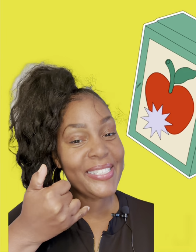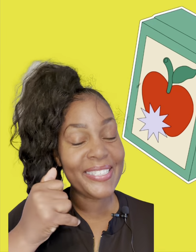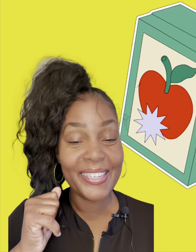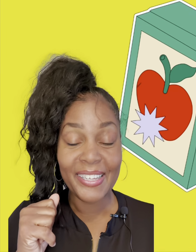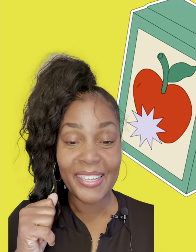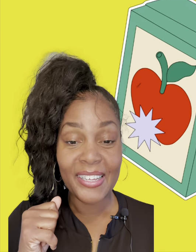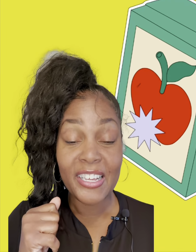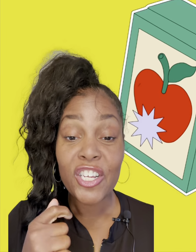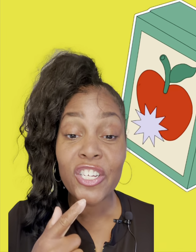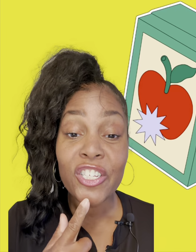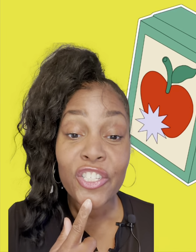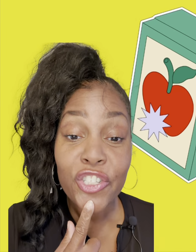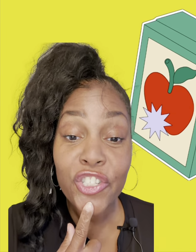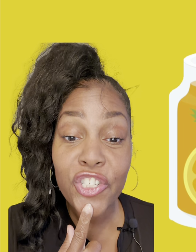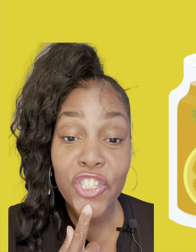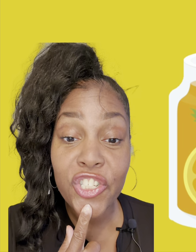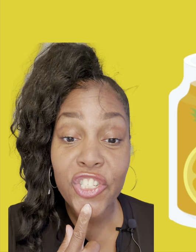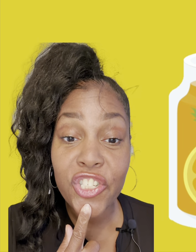juice.